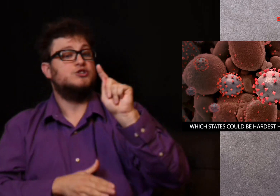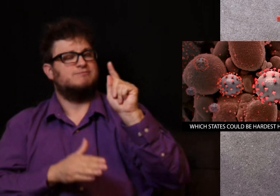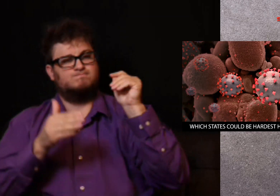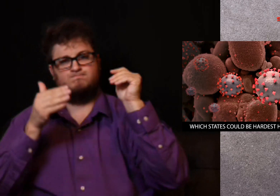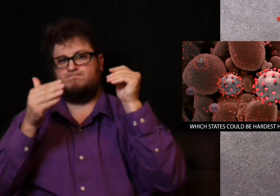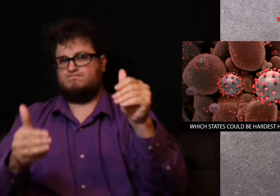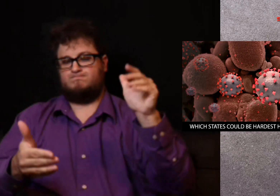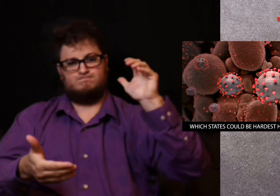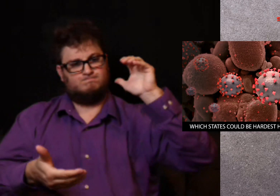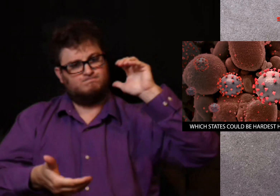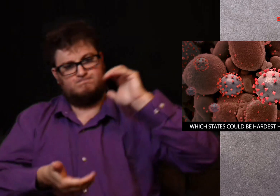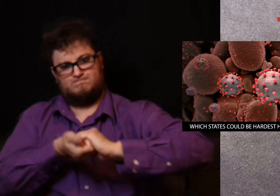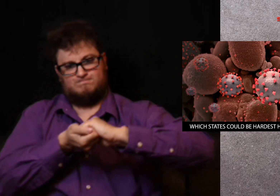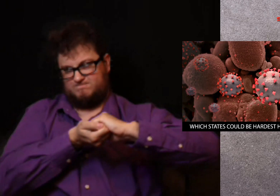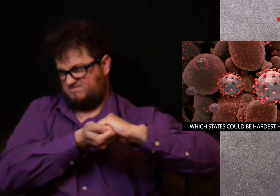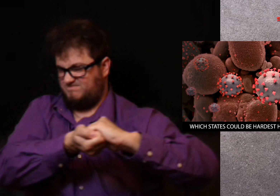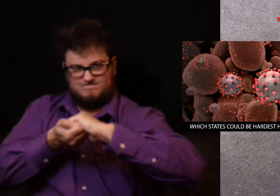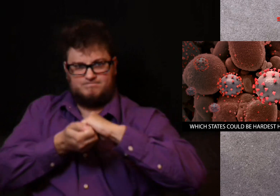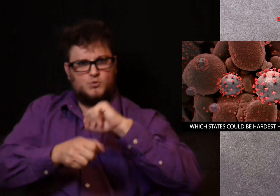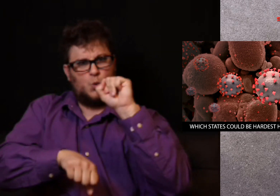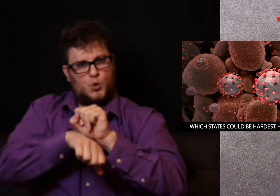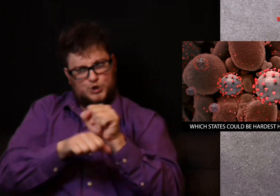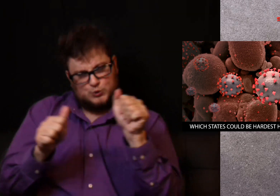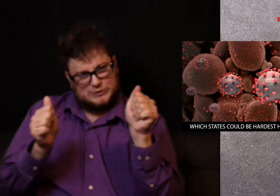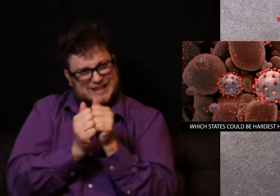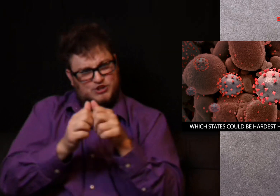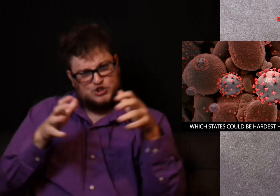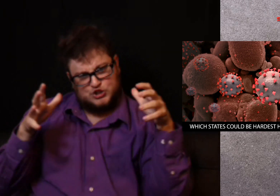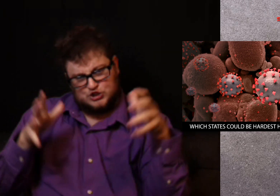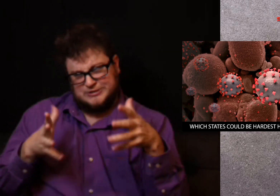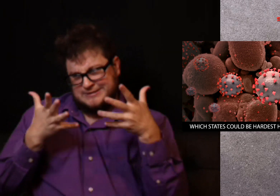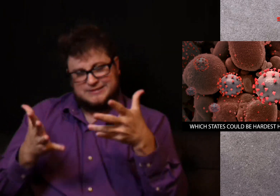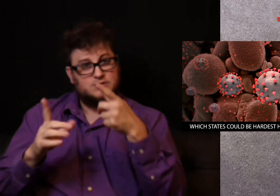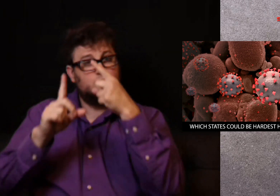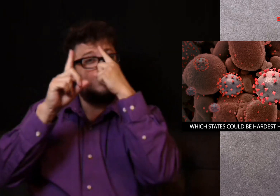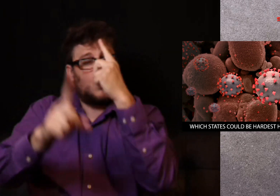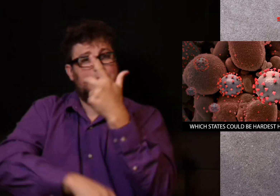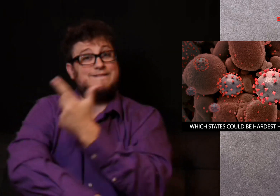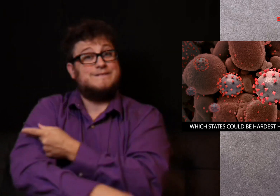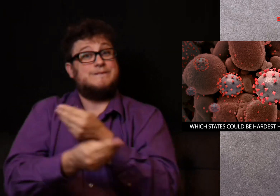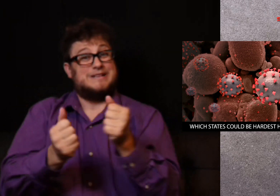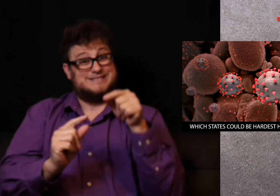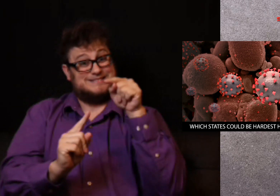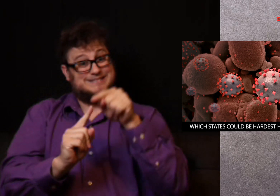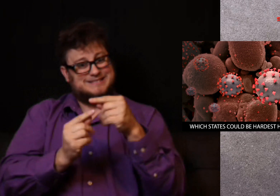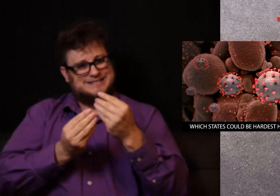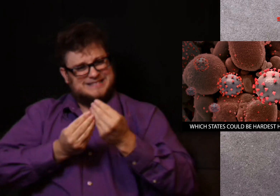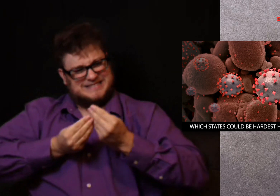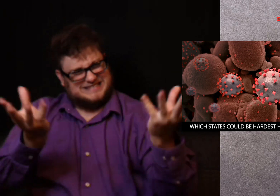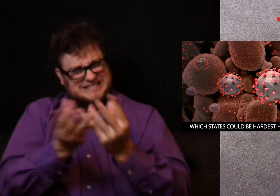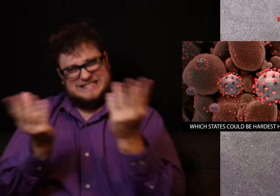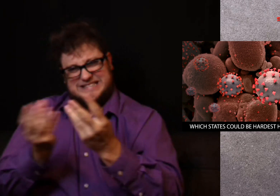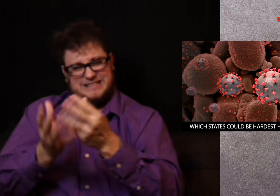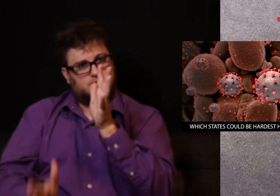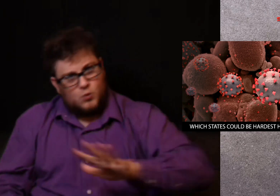That is why world leaders are working together to ramp up global vaccine distribution.